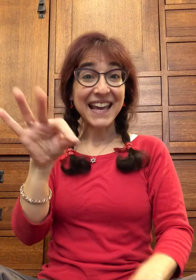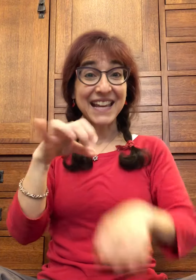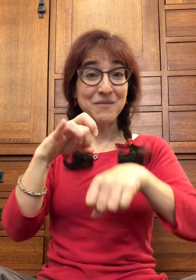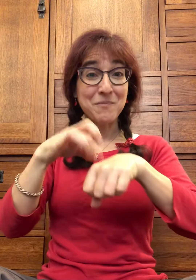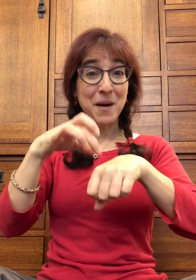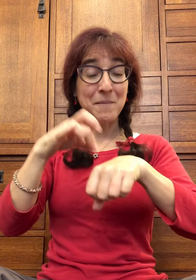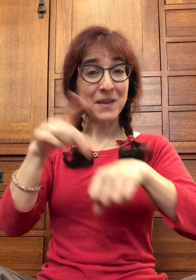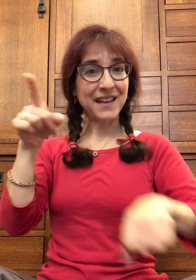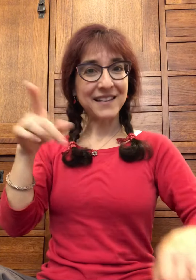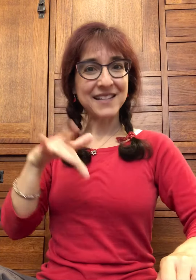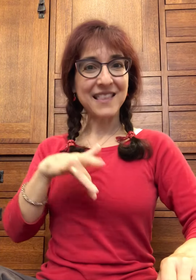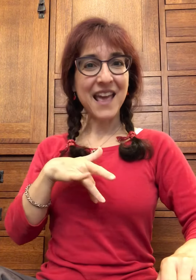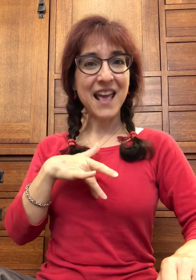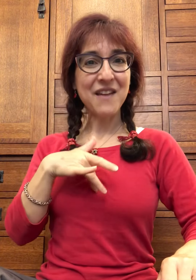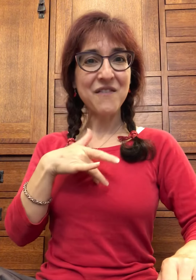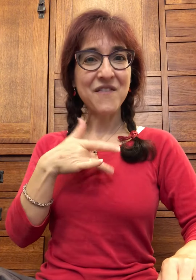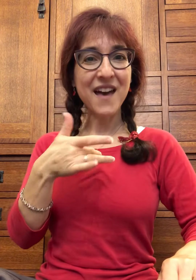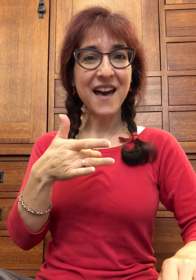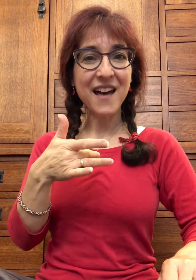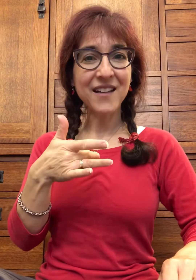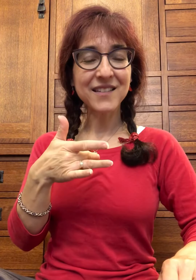Nine pumpkins, they felt